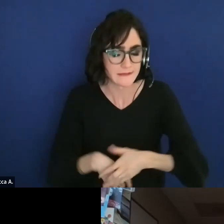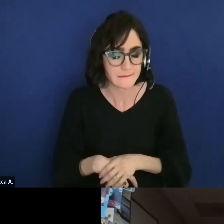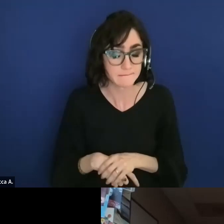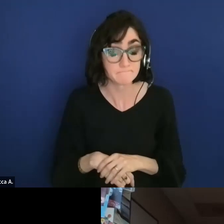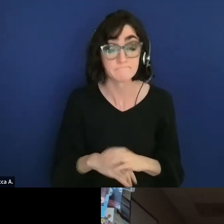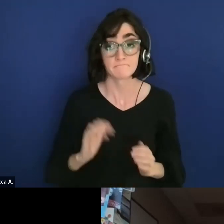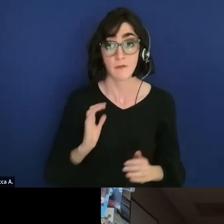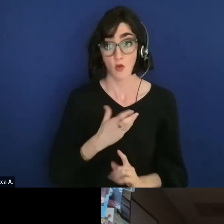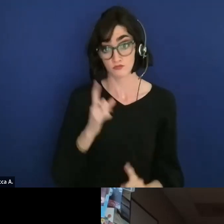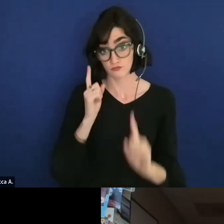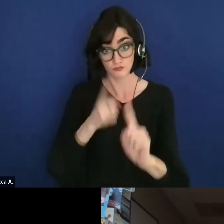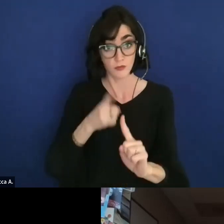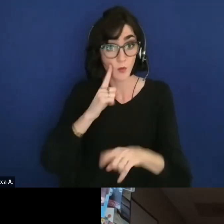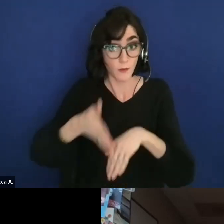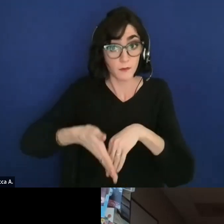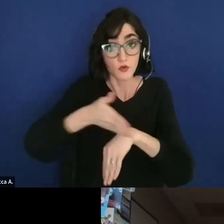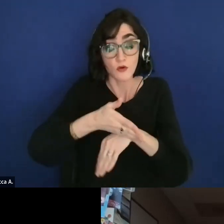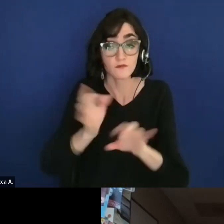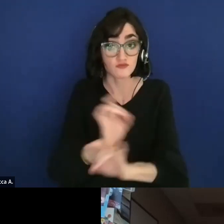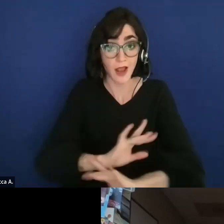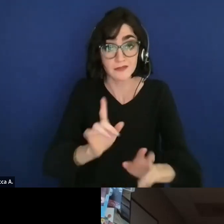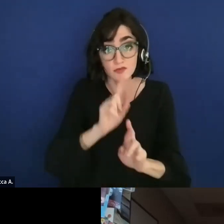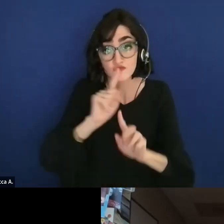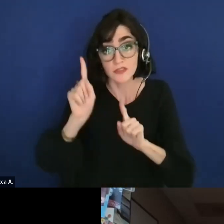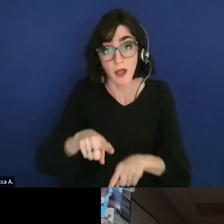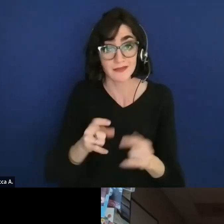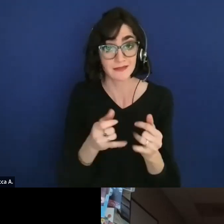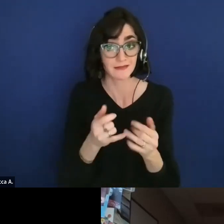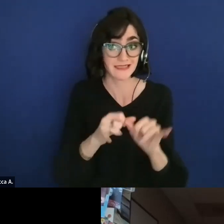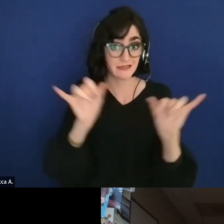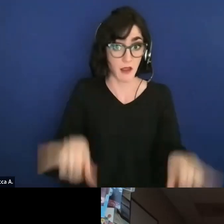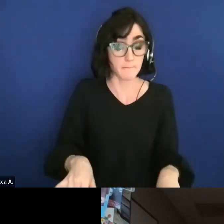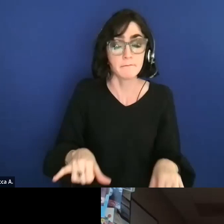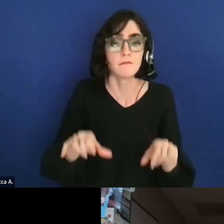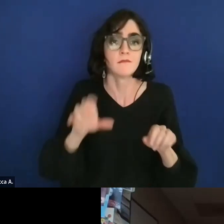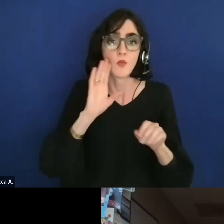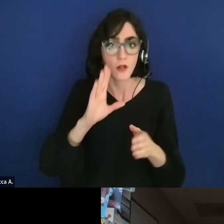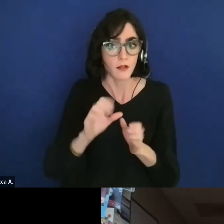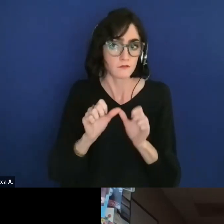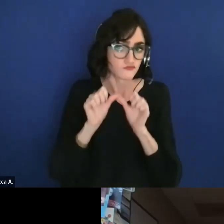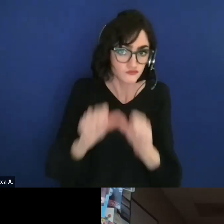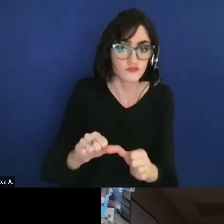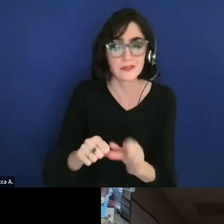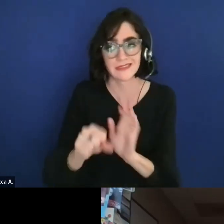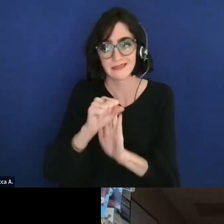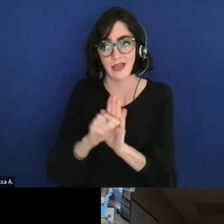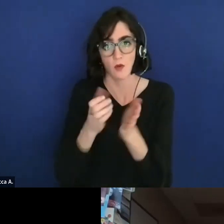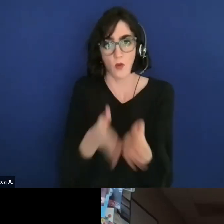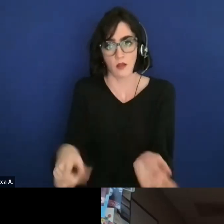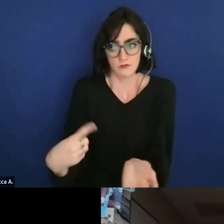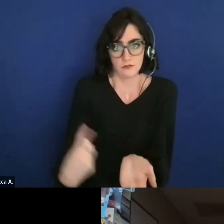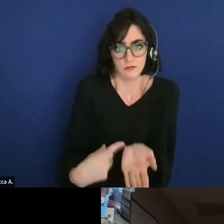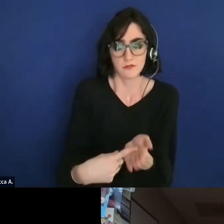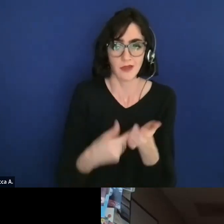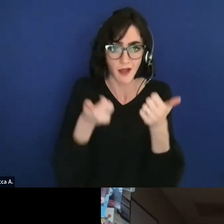goal to improve the crisis response system can only further the statewide discussion and efforts to expand